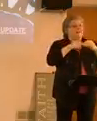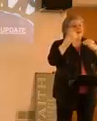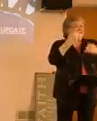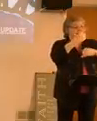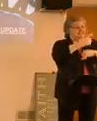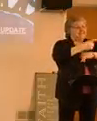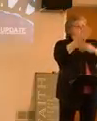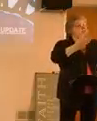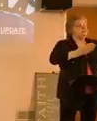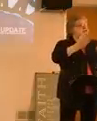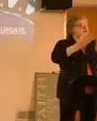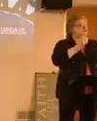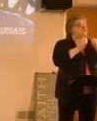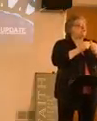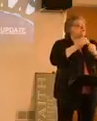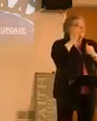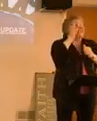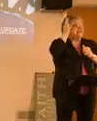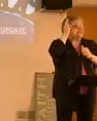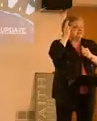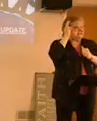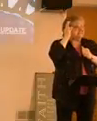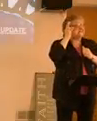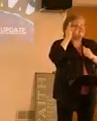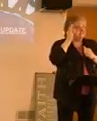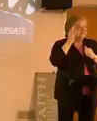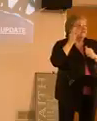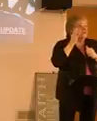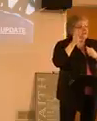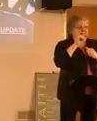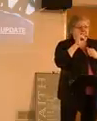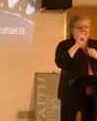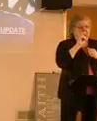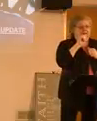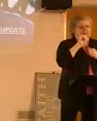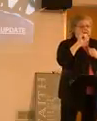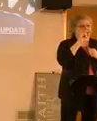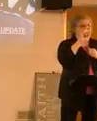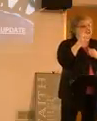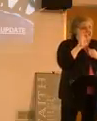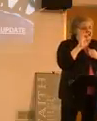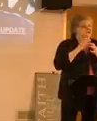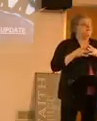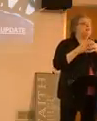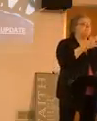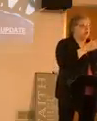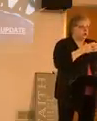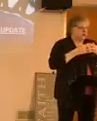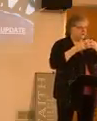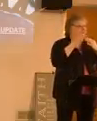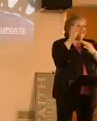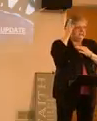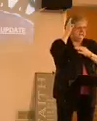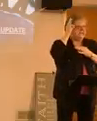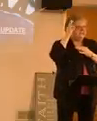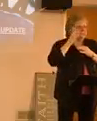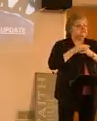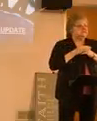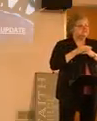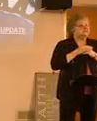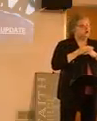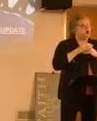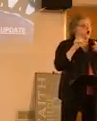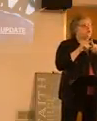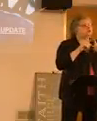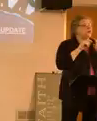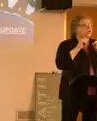with Indian Native American, what we once called Indian Native American reservations, and working with Hispanic people. So